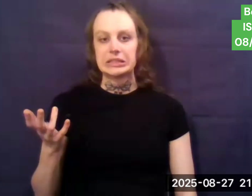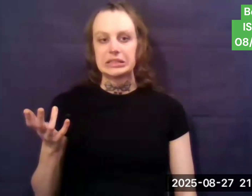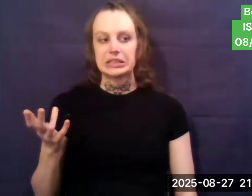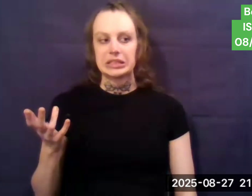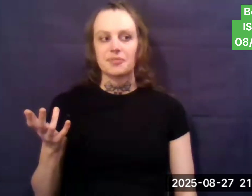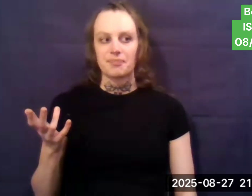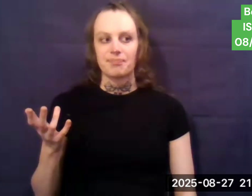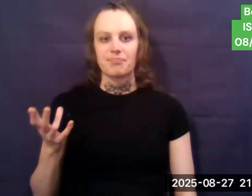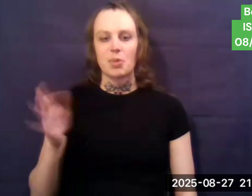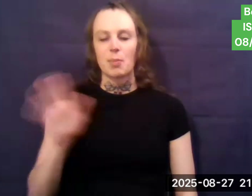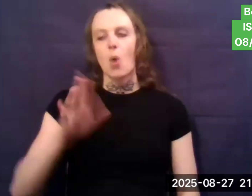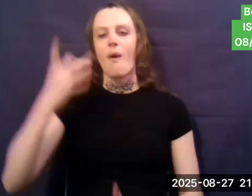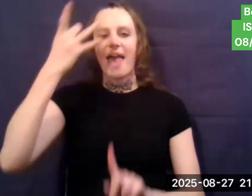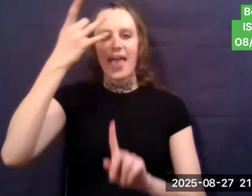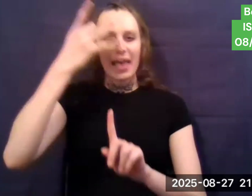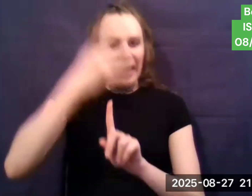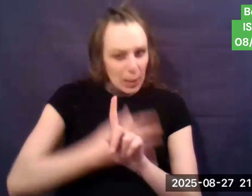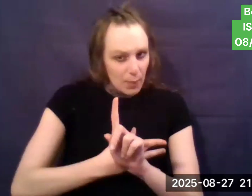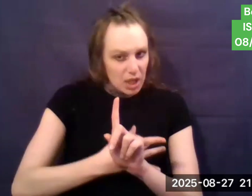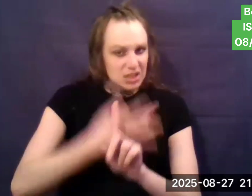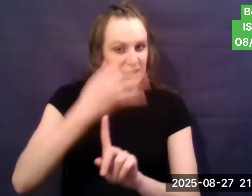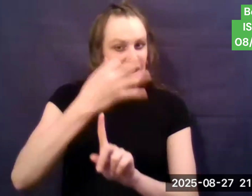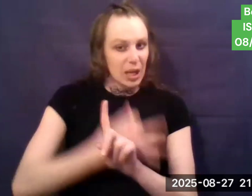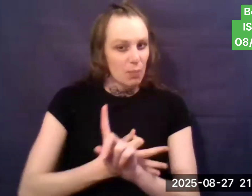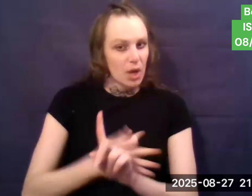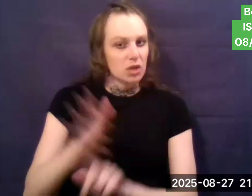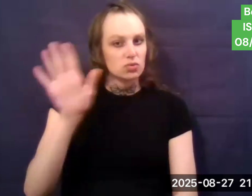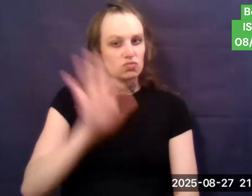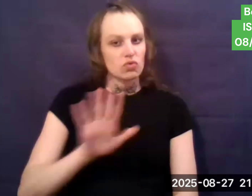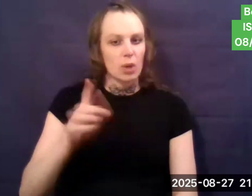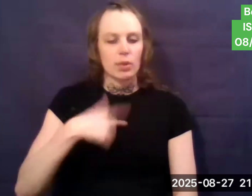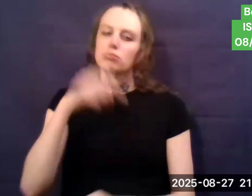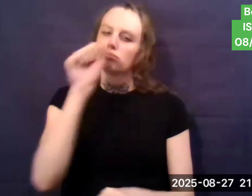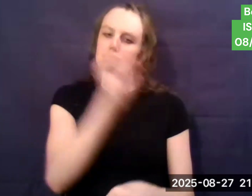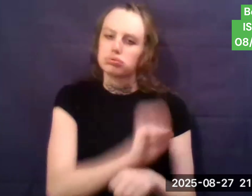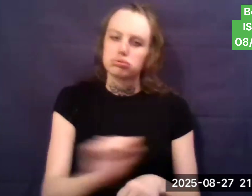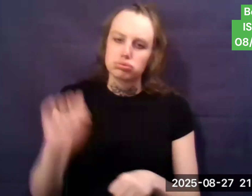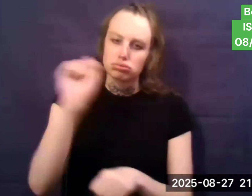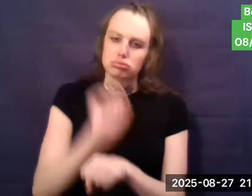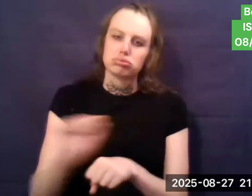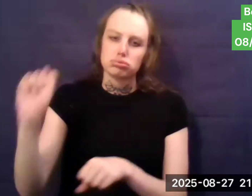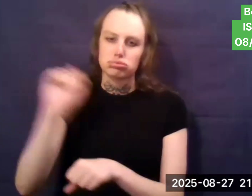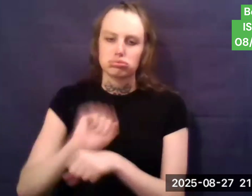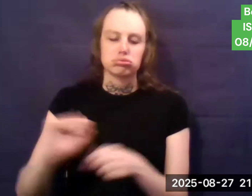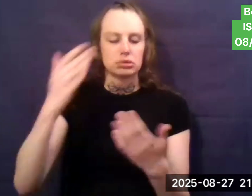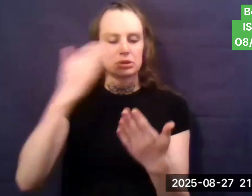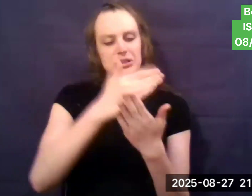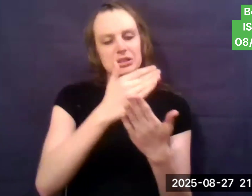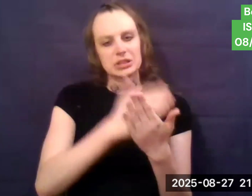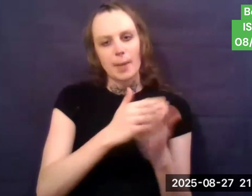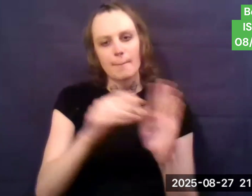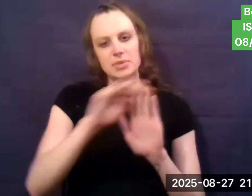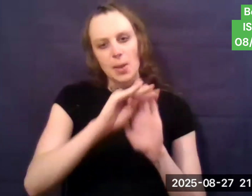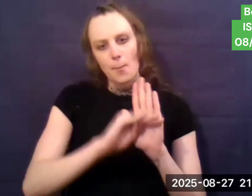8 months, 9 months. And I've worked through my steps with my sponsor. I got my sponsor while I was in